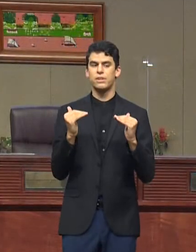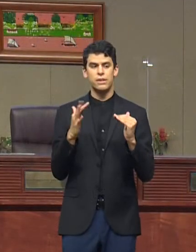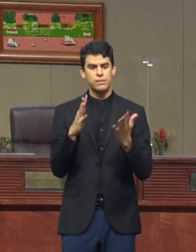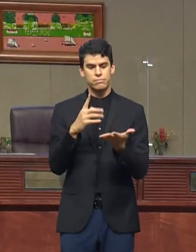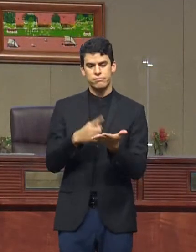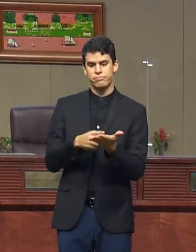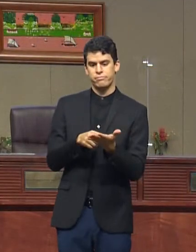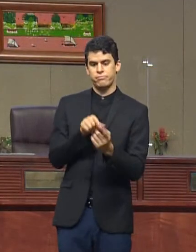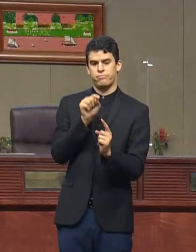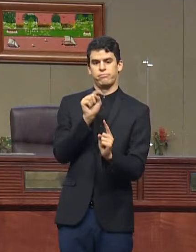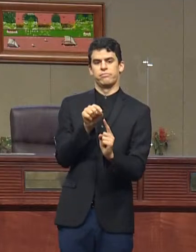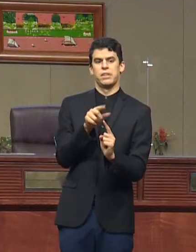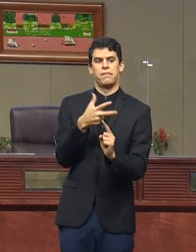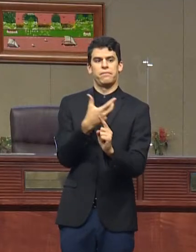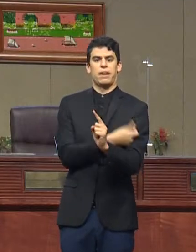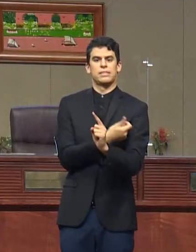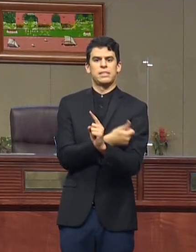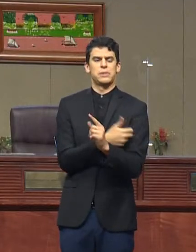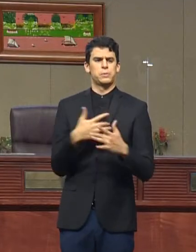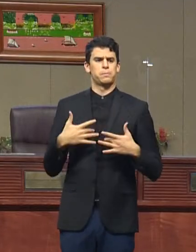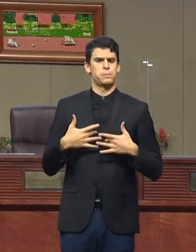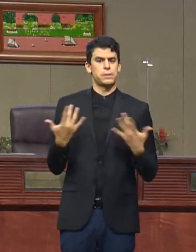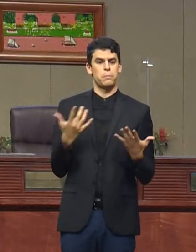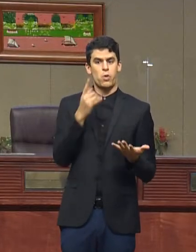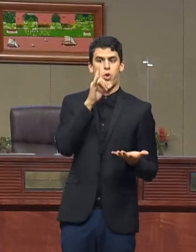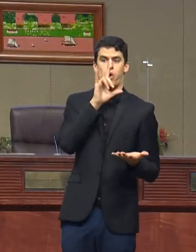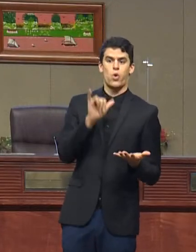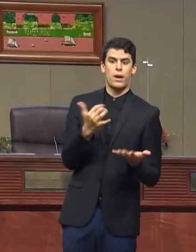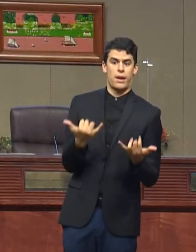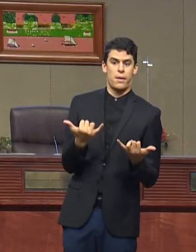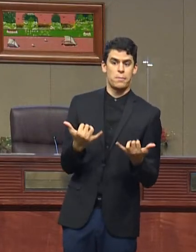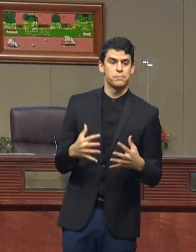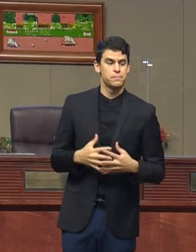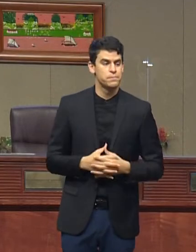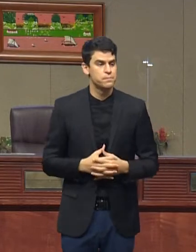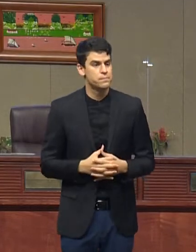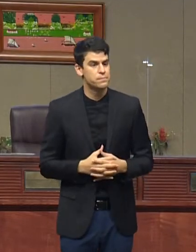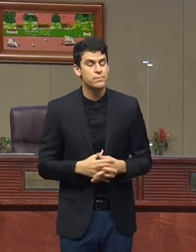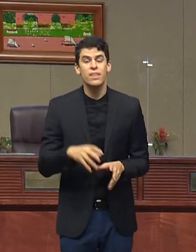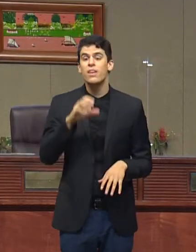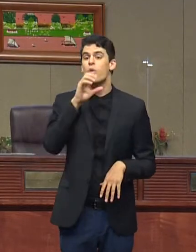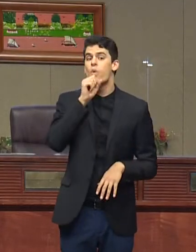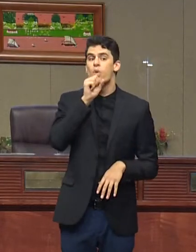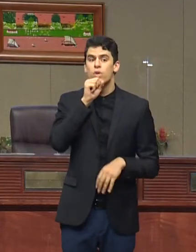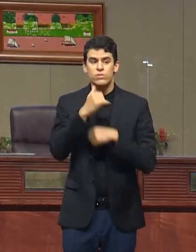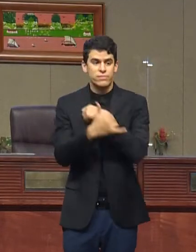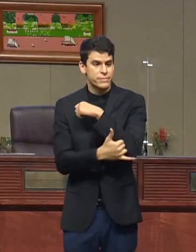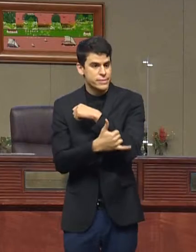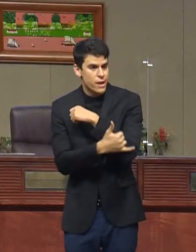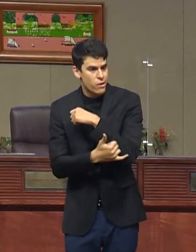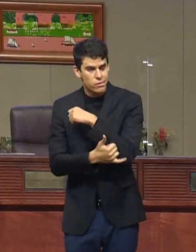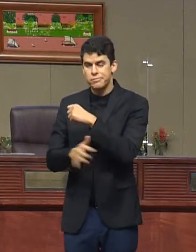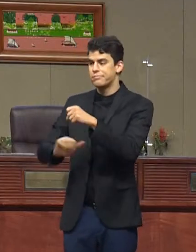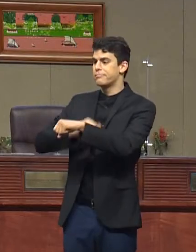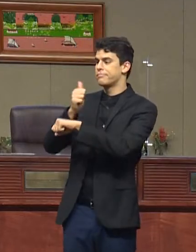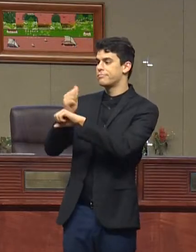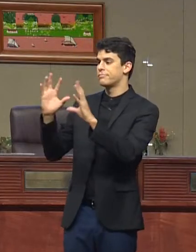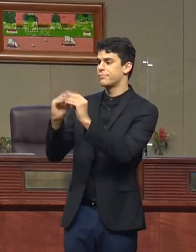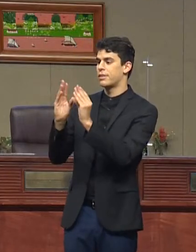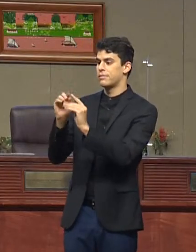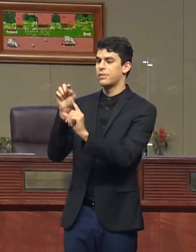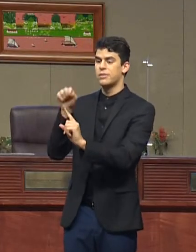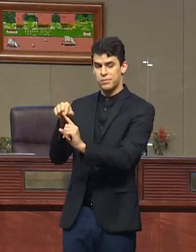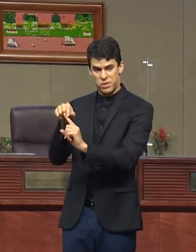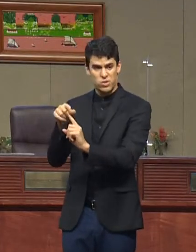with vaccinations within Orange County. The Orange County Convention Center vaccination site